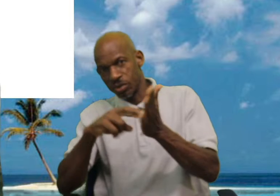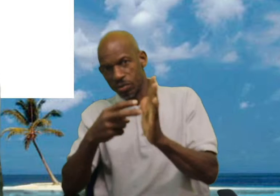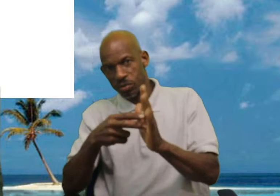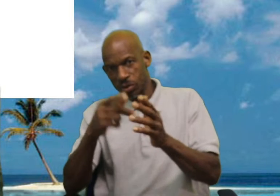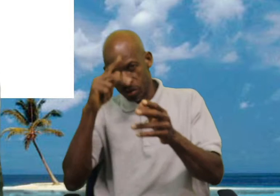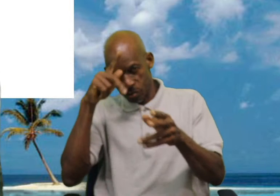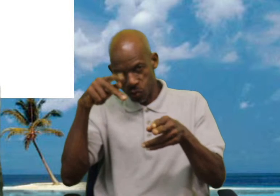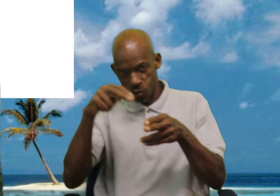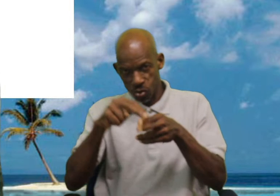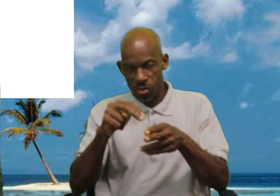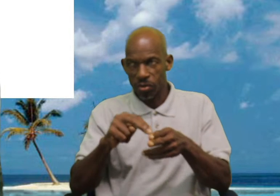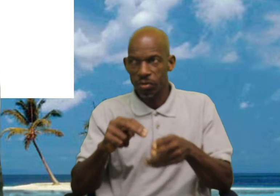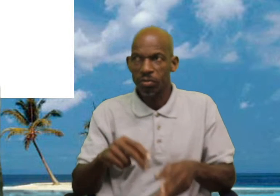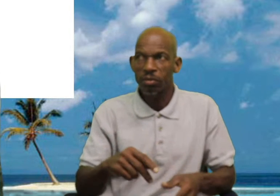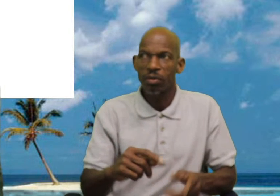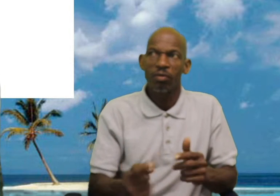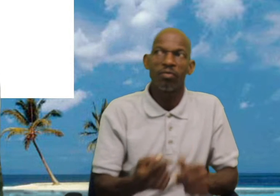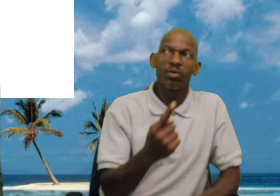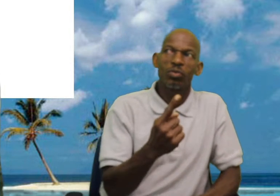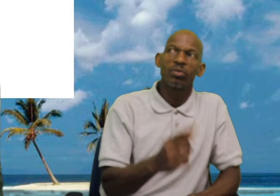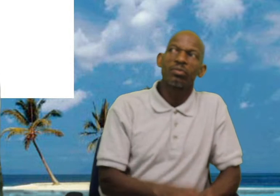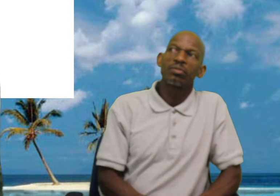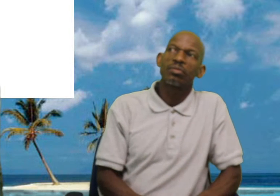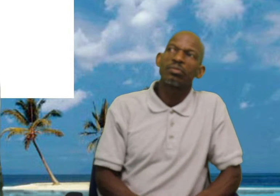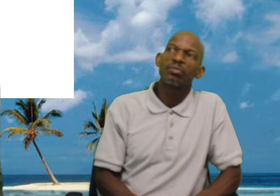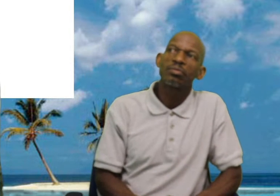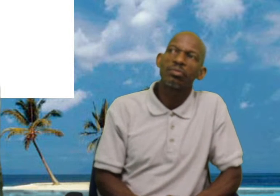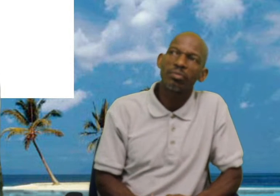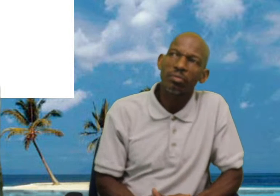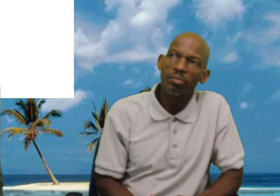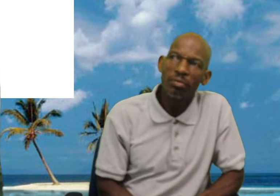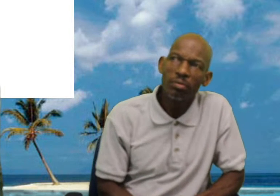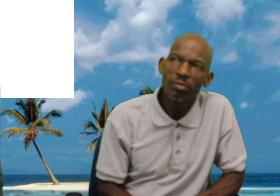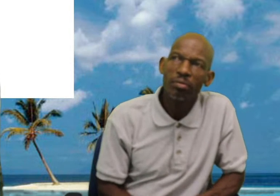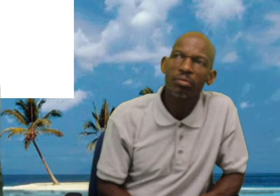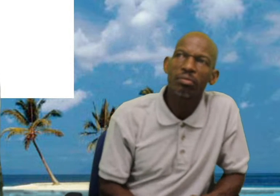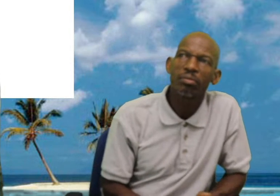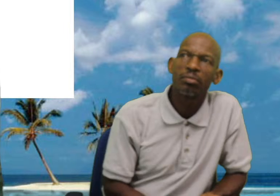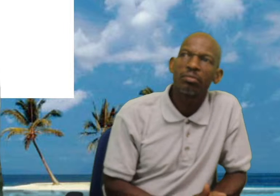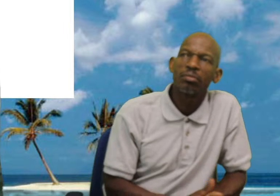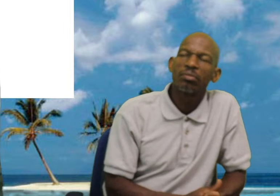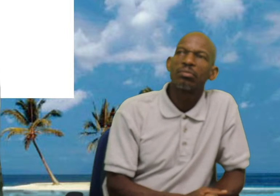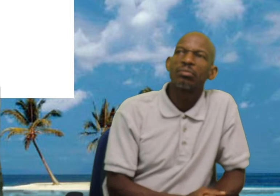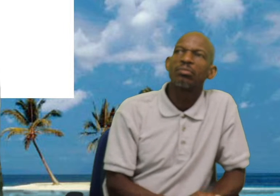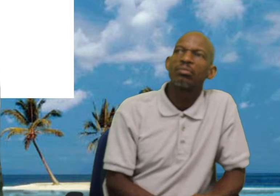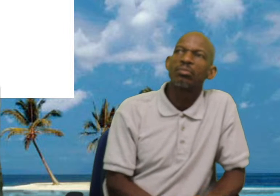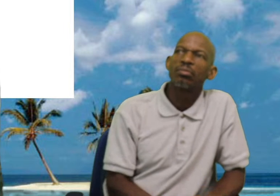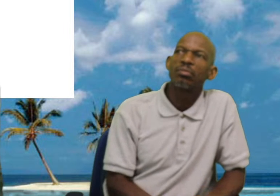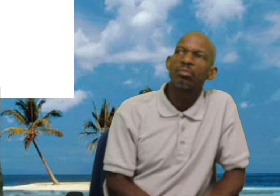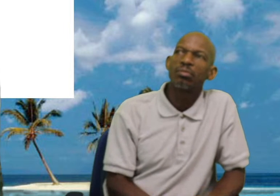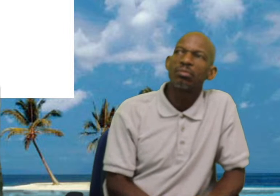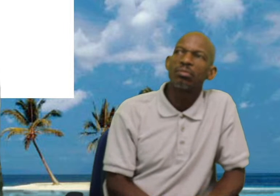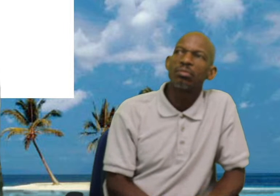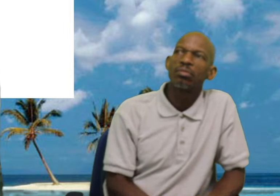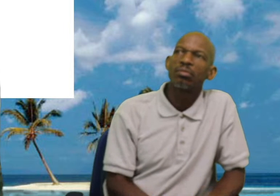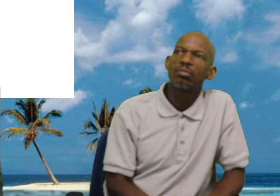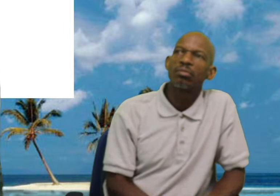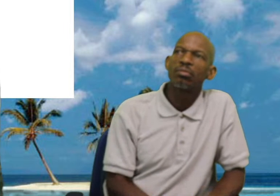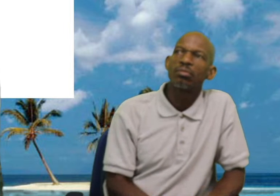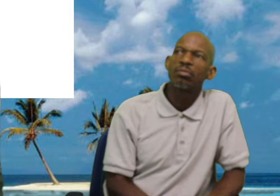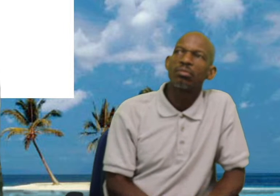Okay, the first one, and everybody did that one already. Okay, so if I